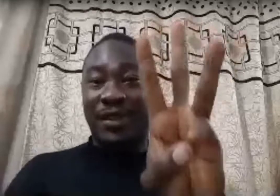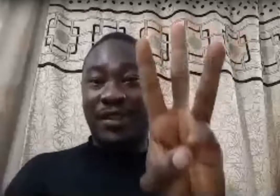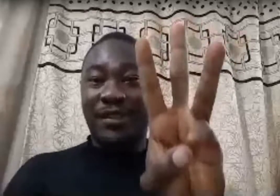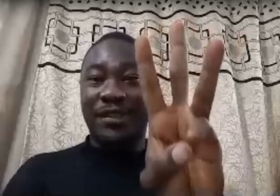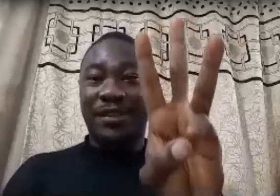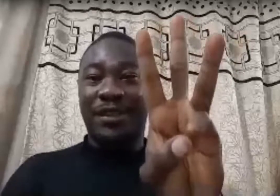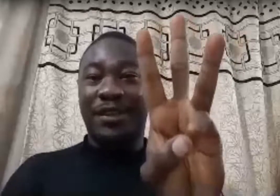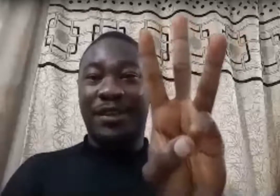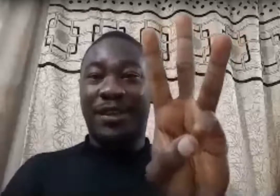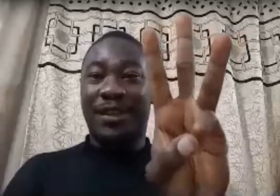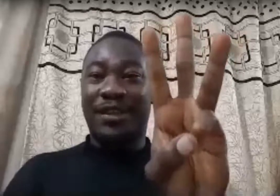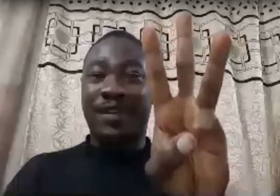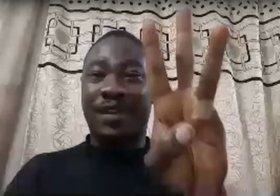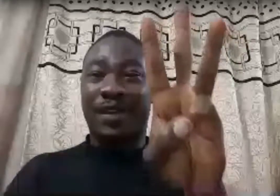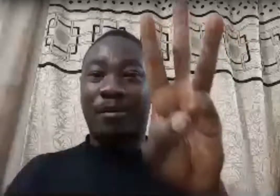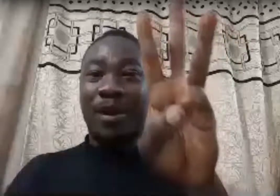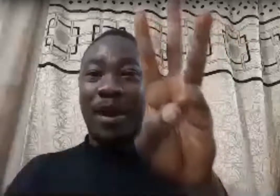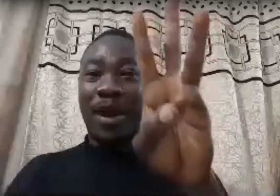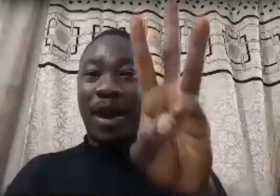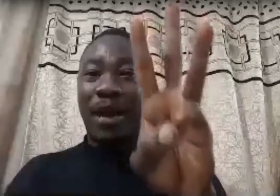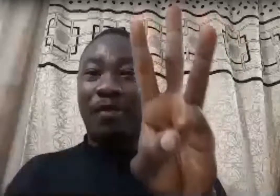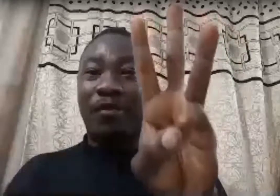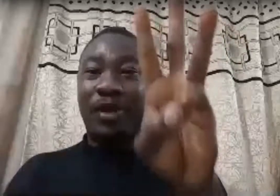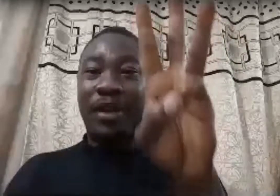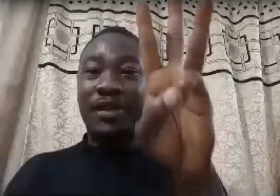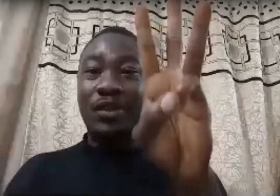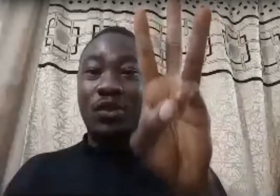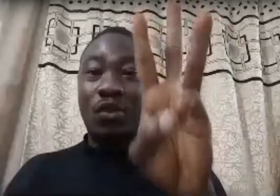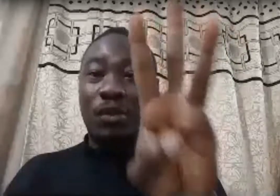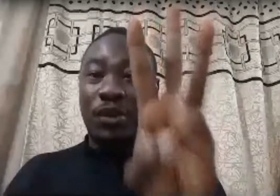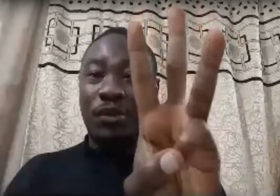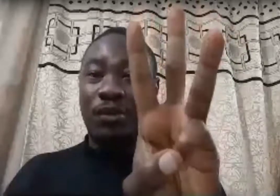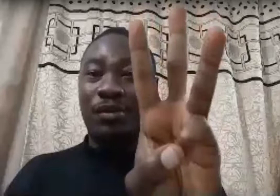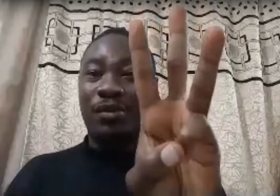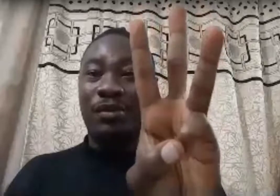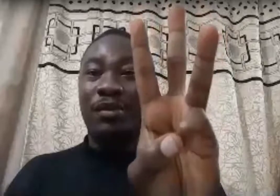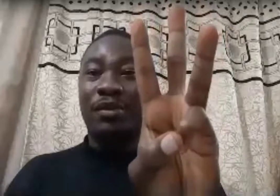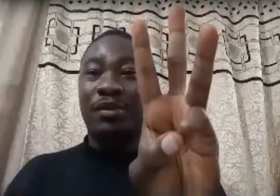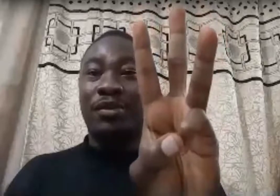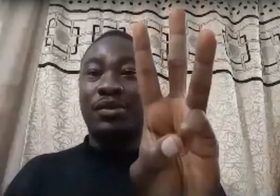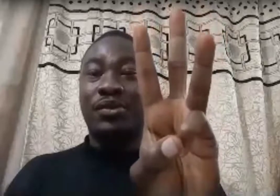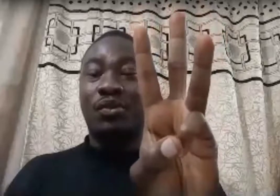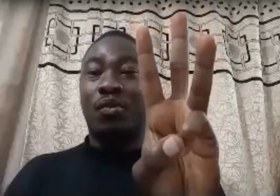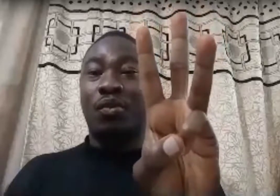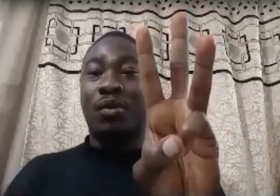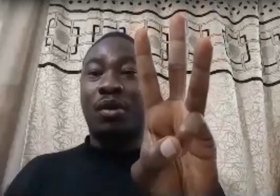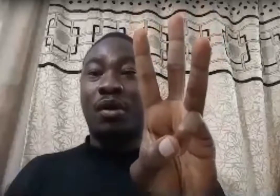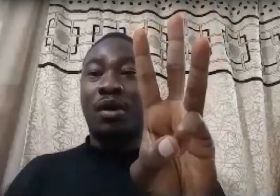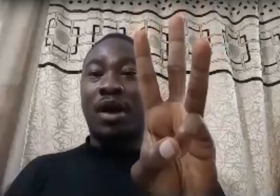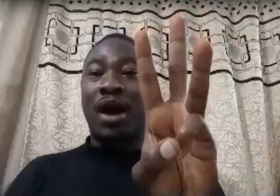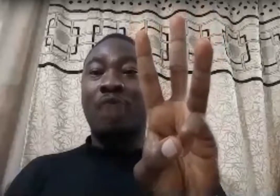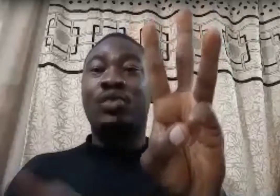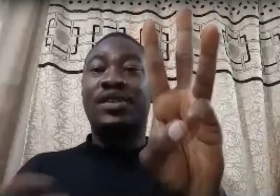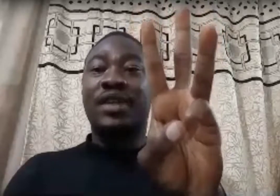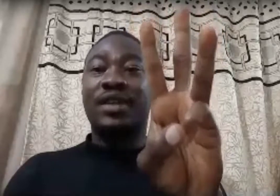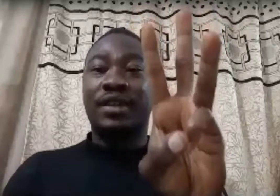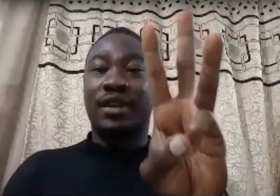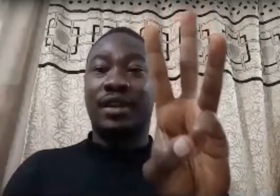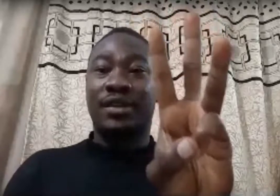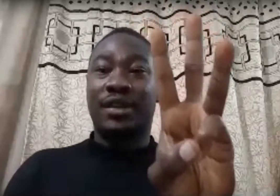That is alphabet W. So how do we sign 3 in sign language if this is